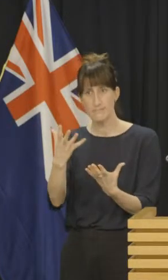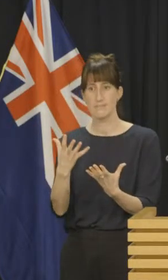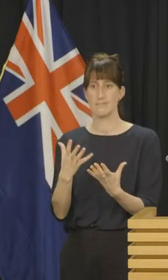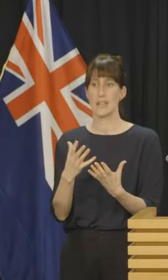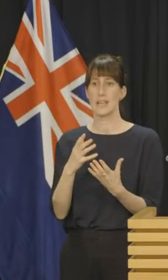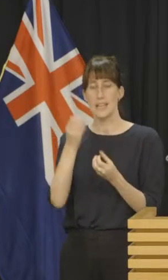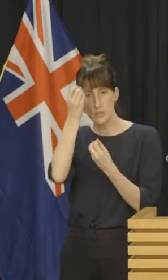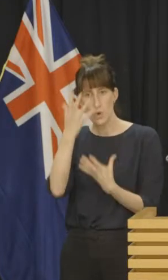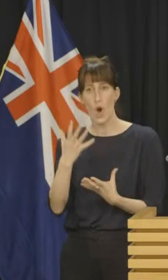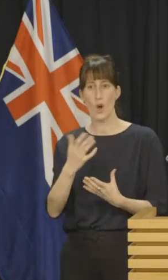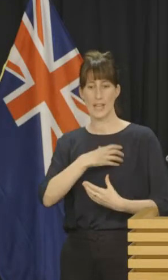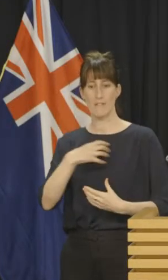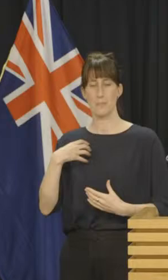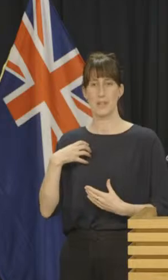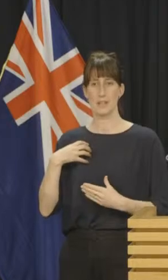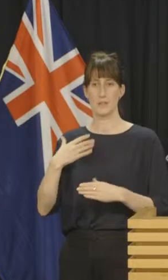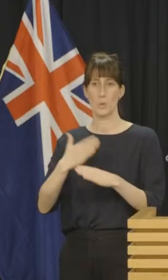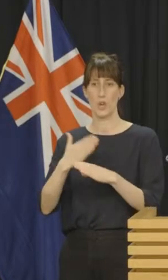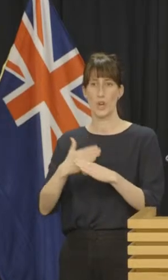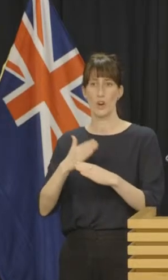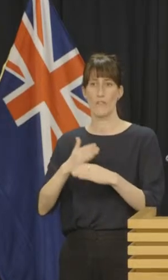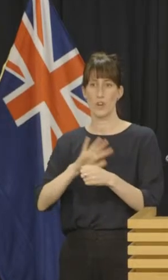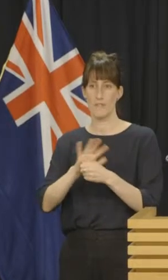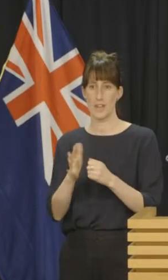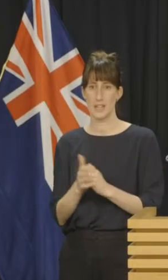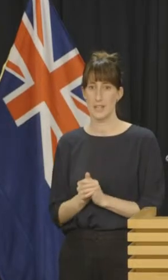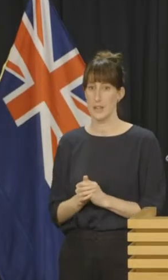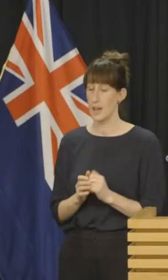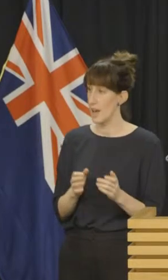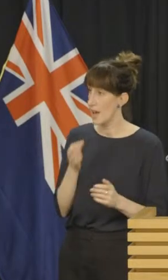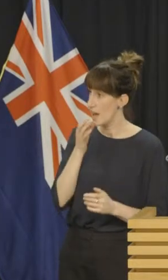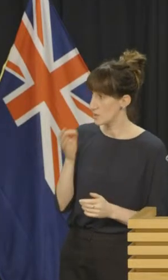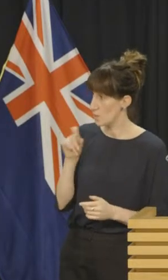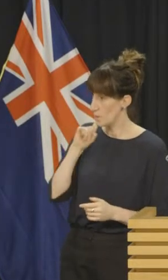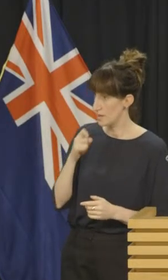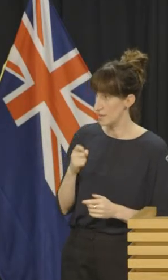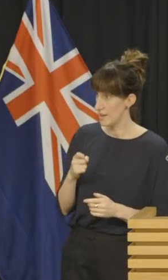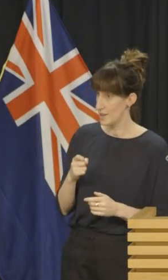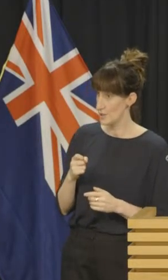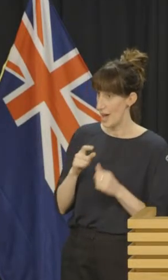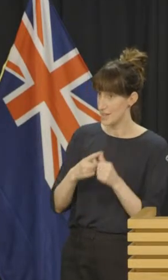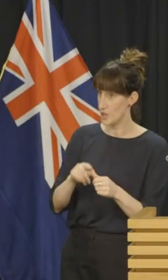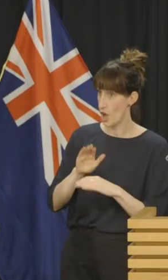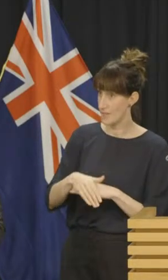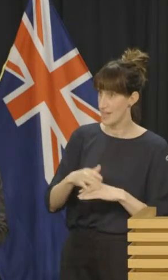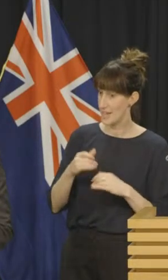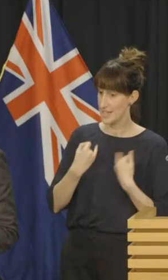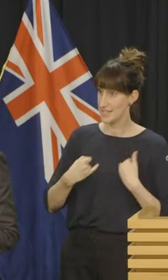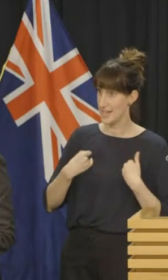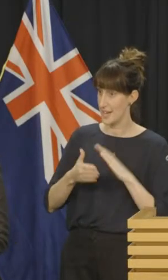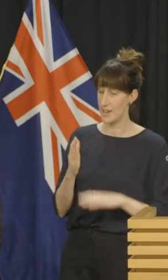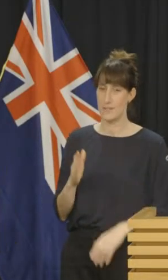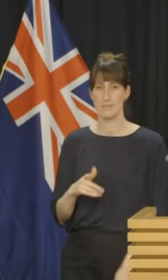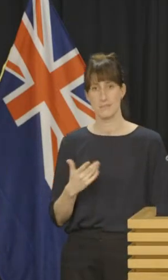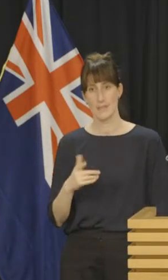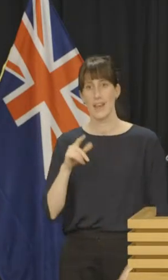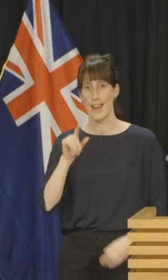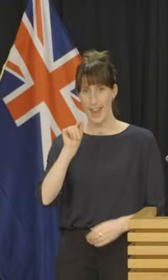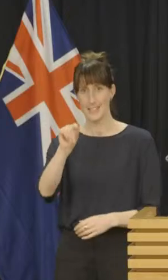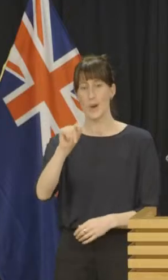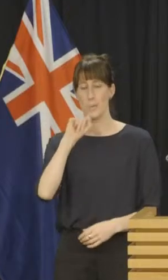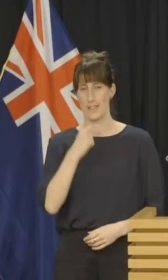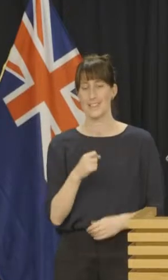government is doing around COVID-19. So I'll see you on the campaign trail, everybody. Thank you.